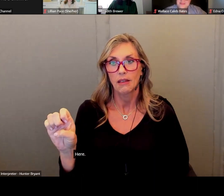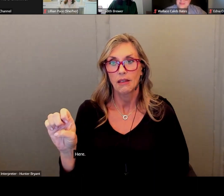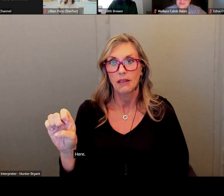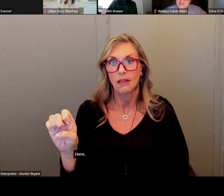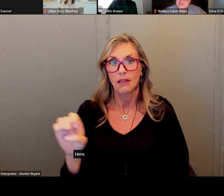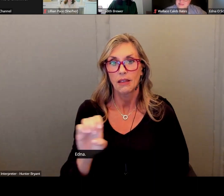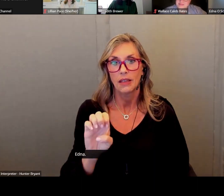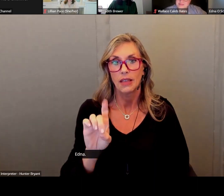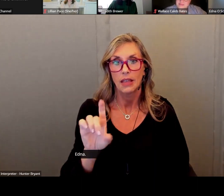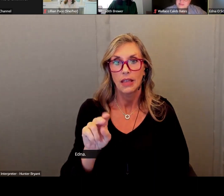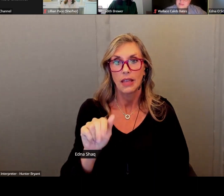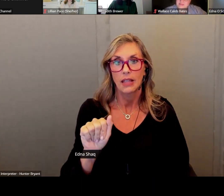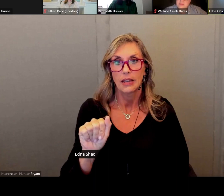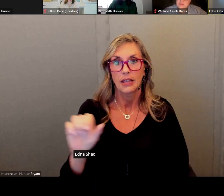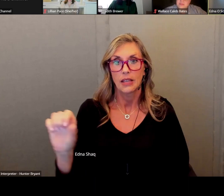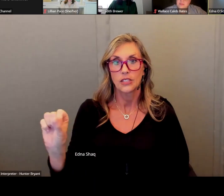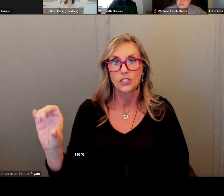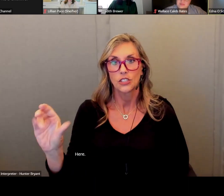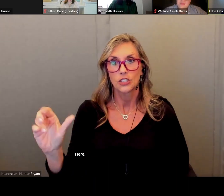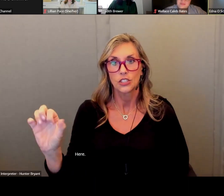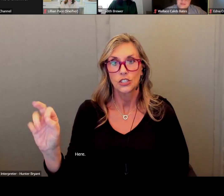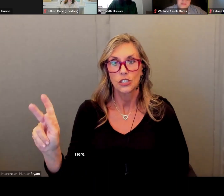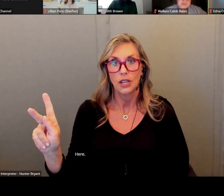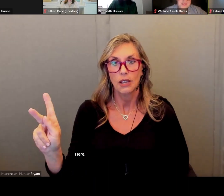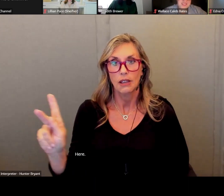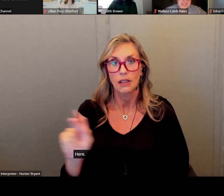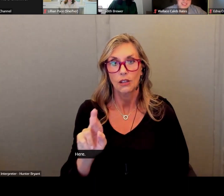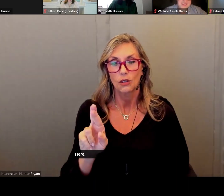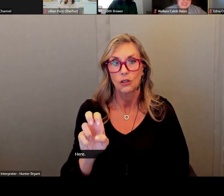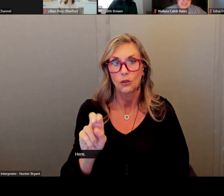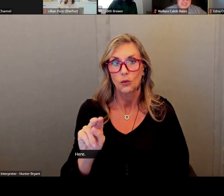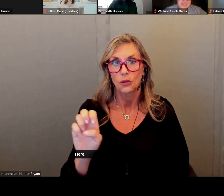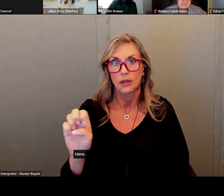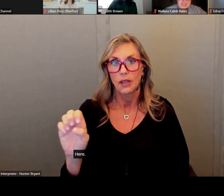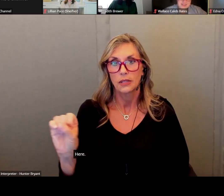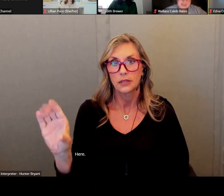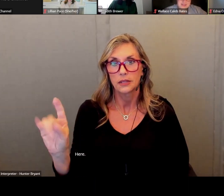Edna Shack. Here. Renee Scott.